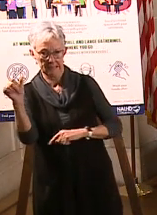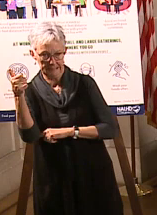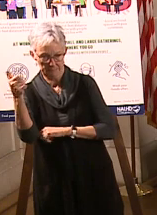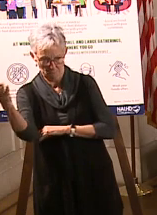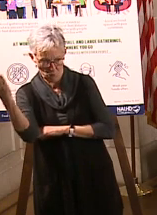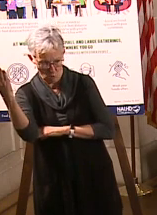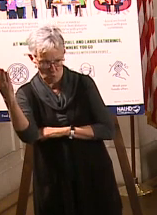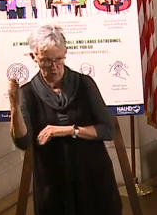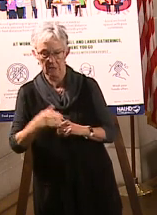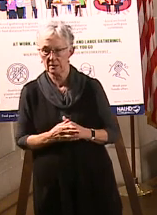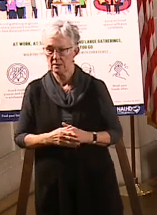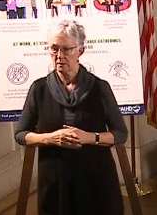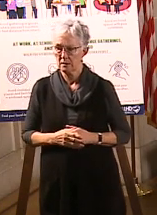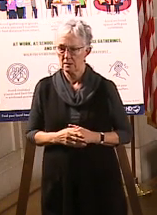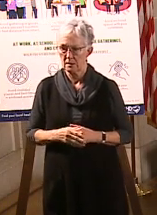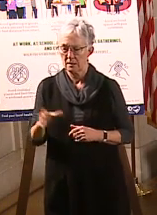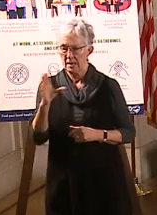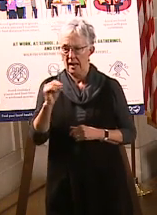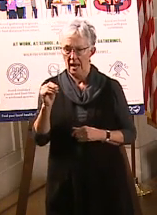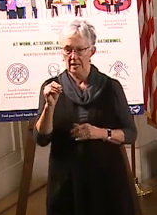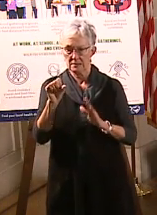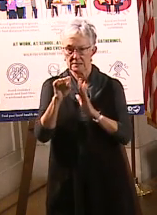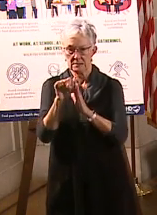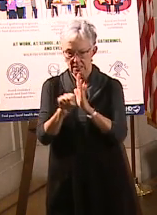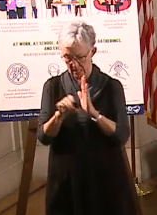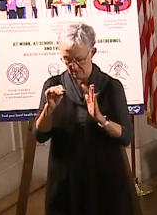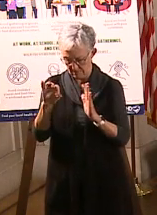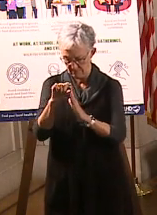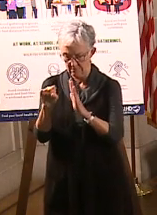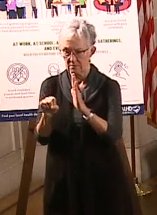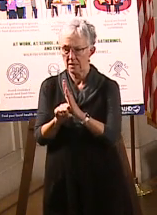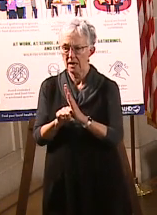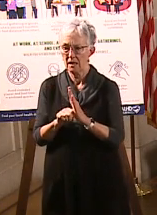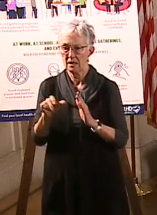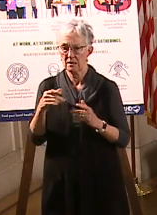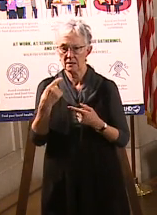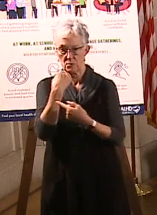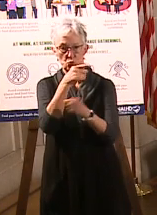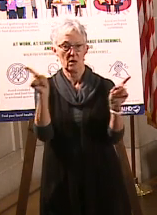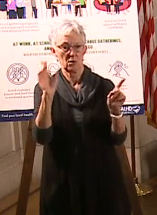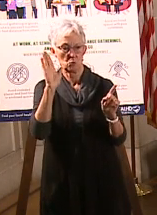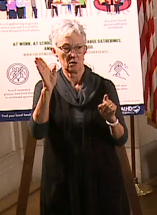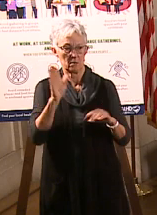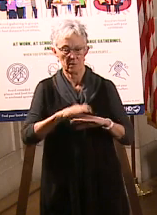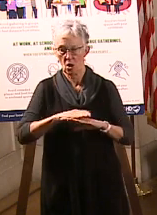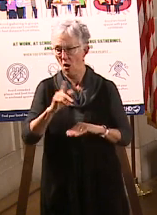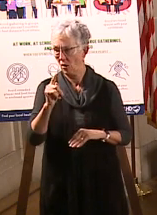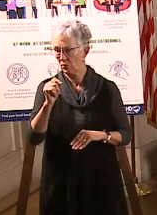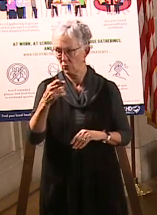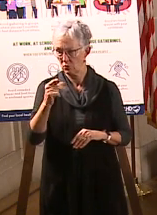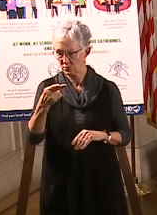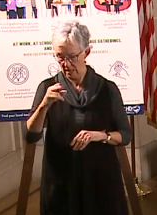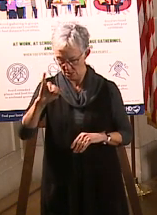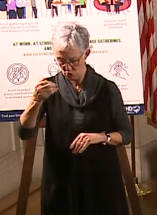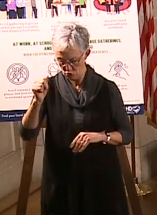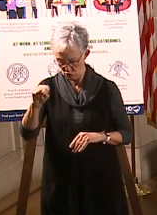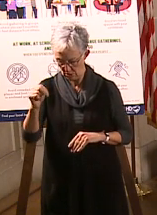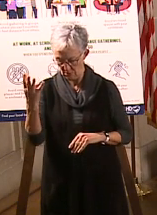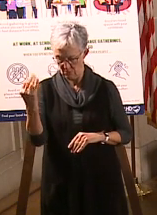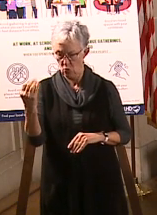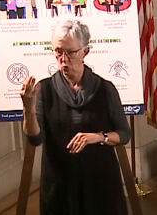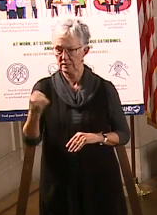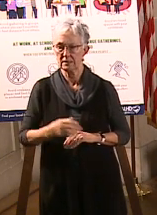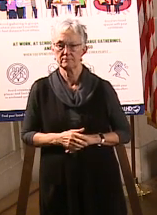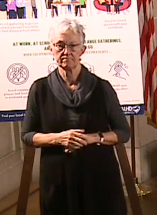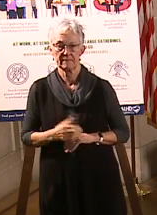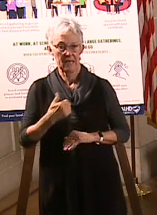State address will be at 10 a.m. on Thursday, January 14th. We do have some questions that were submitted ahead of time. We're going